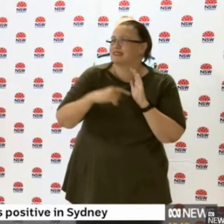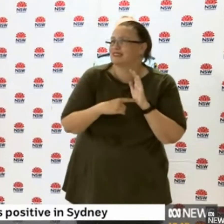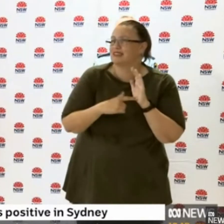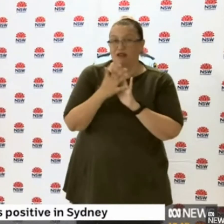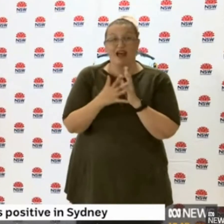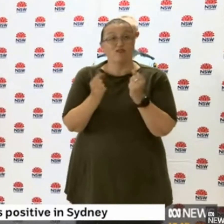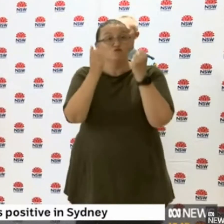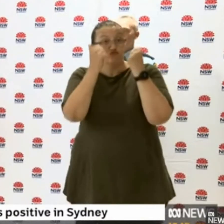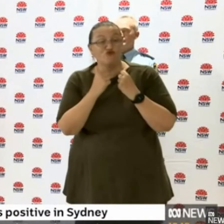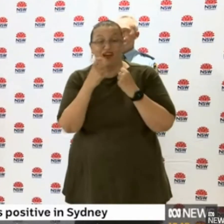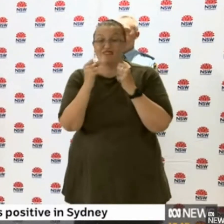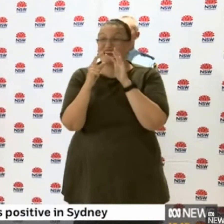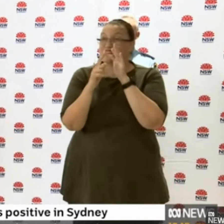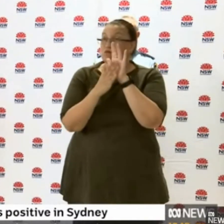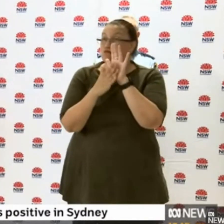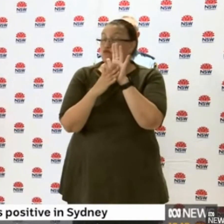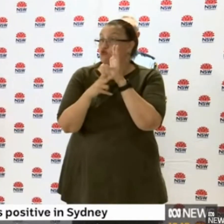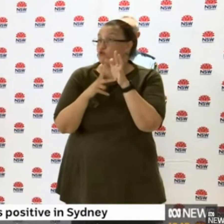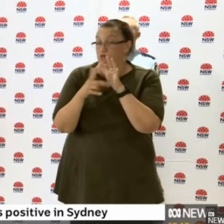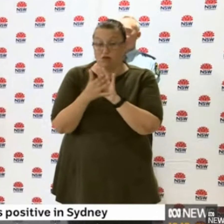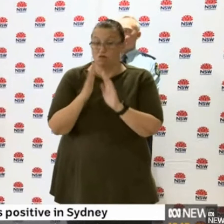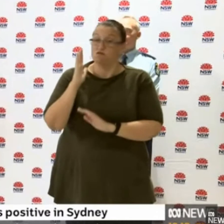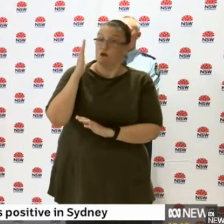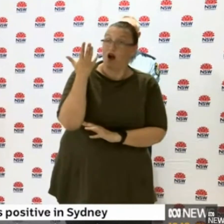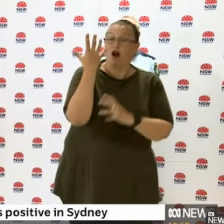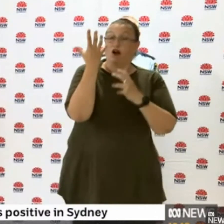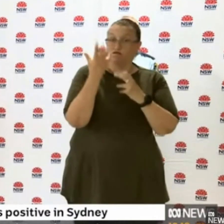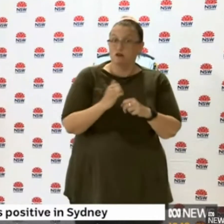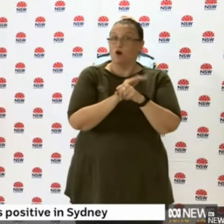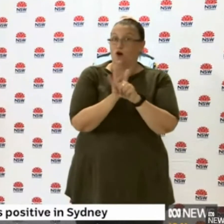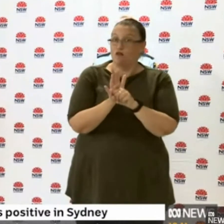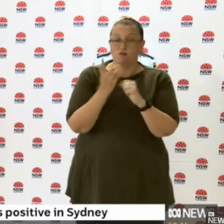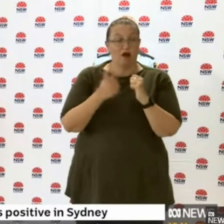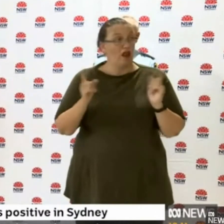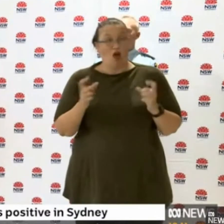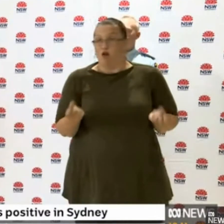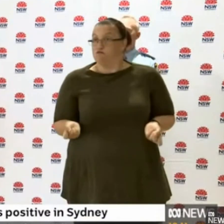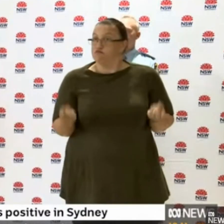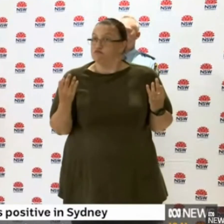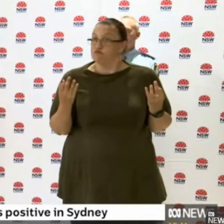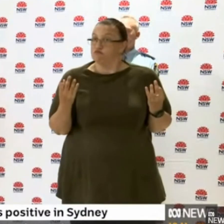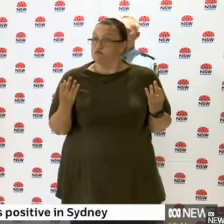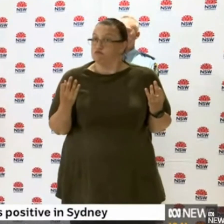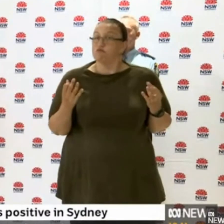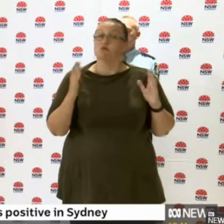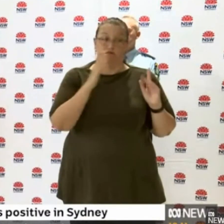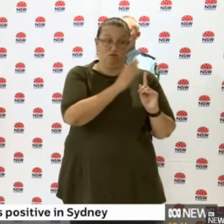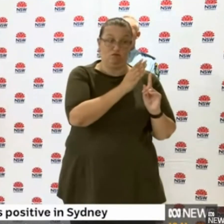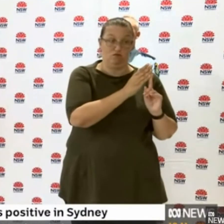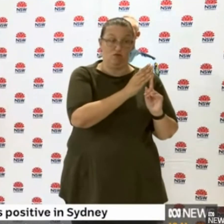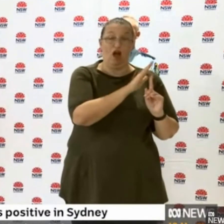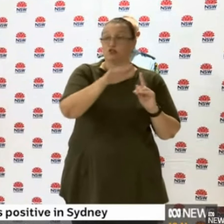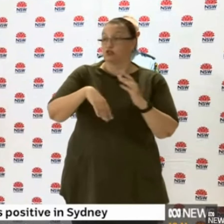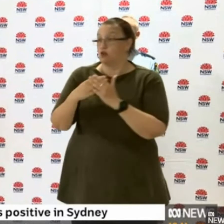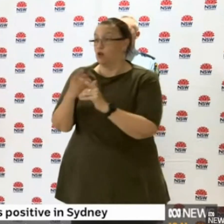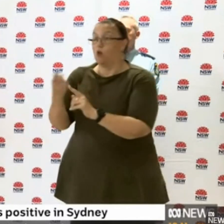of immunity and sometimes even previously tested positive overseas, all the way through to those